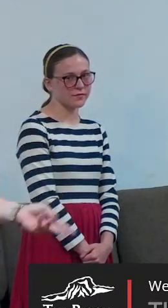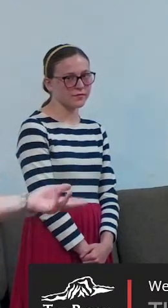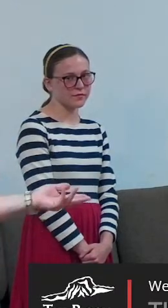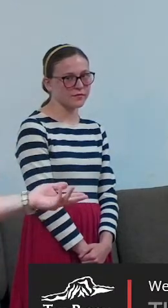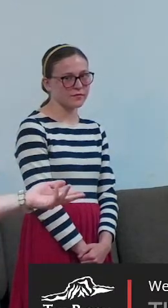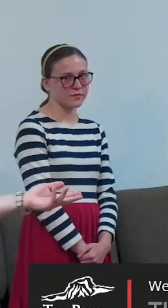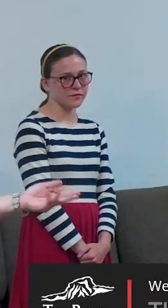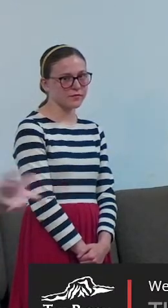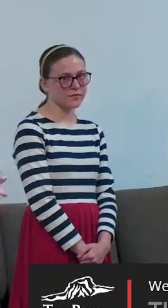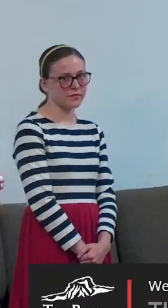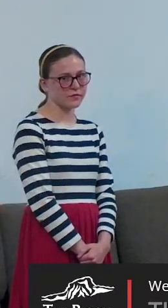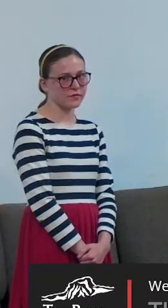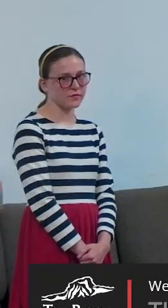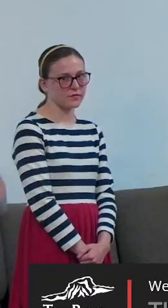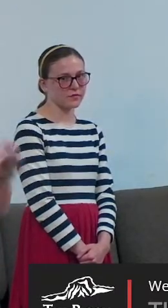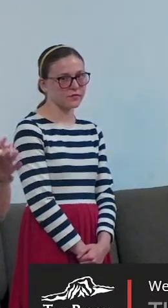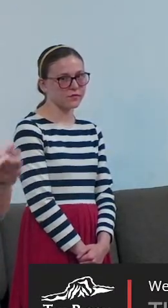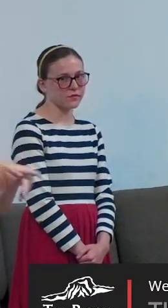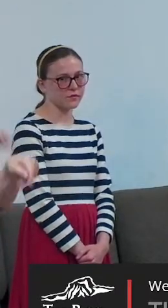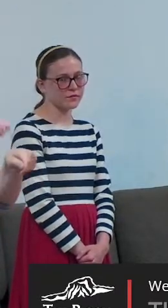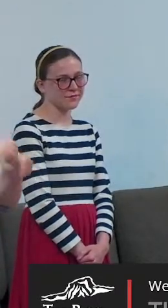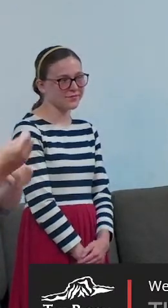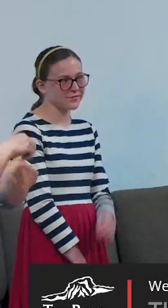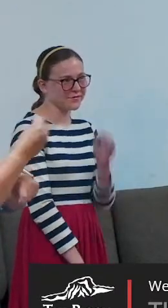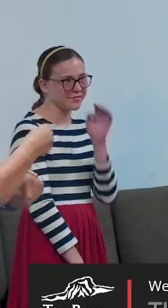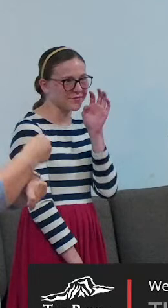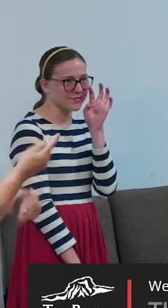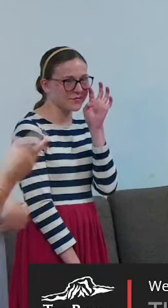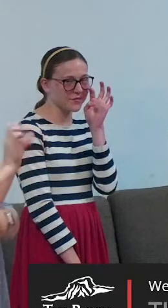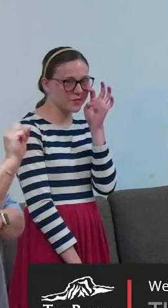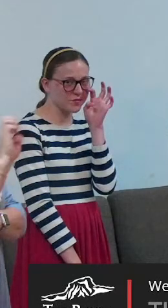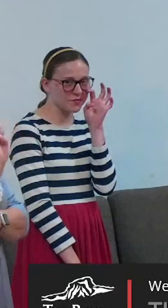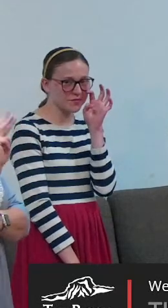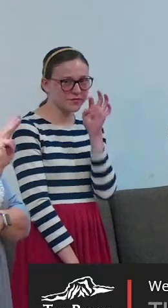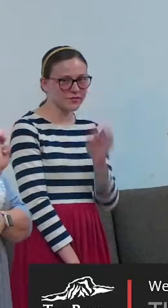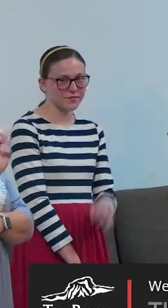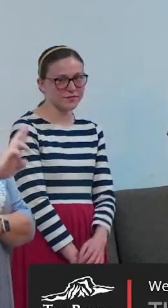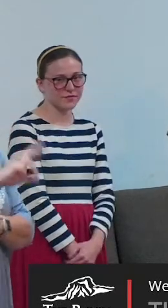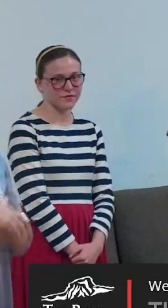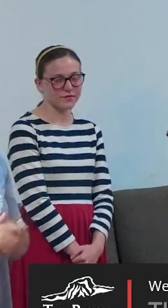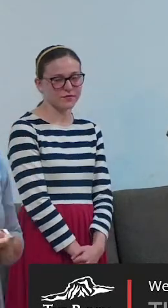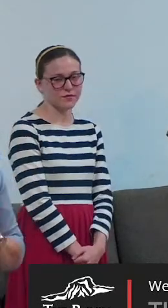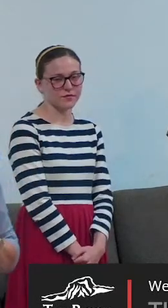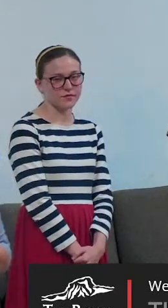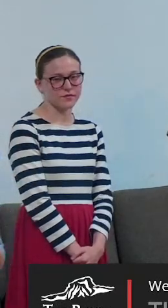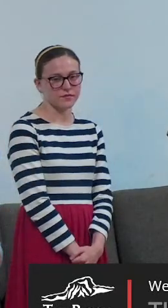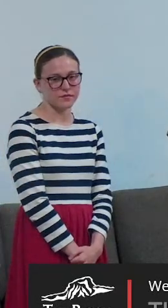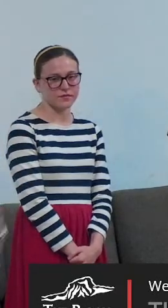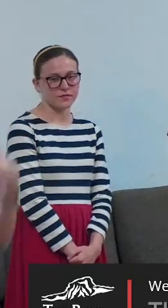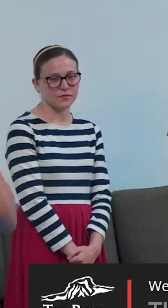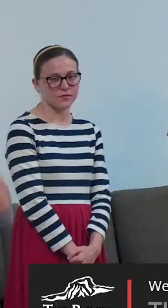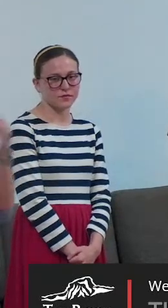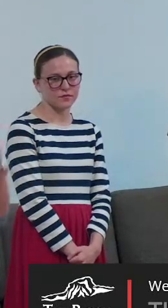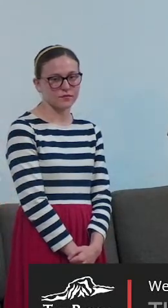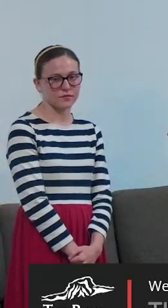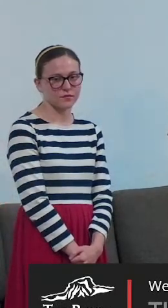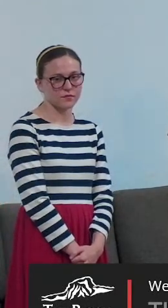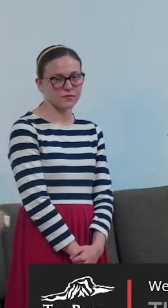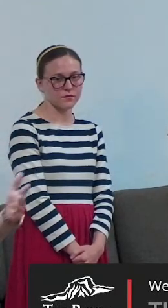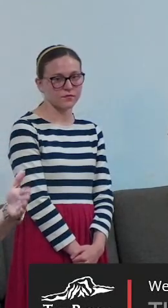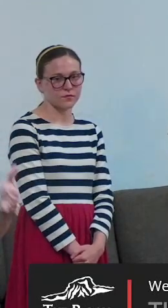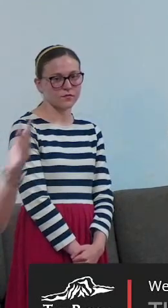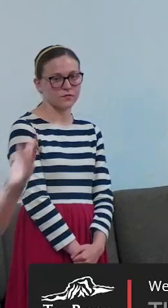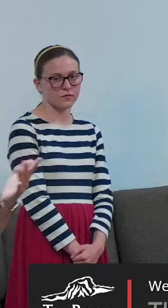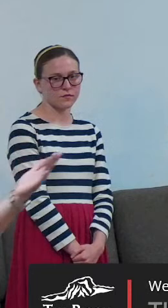she's going to start being our best seamstress in the house. I'm not sure. One or the other. Anyways, thankful for what the Lord's doing, And we've got a